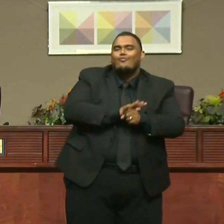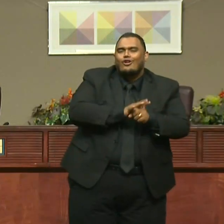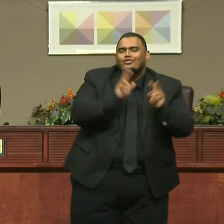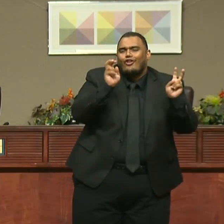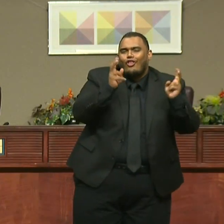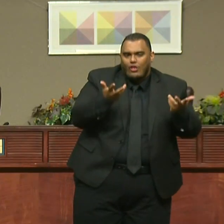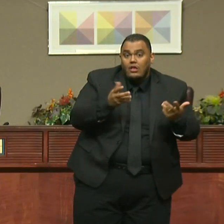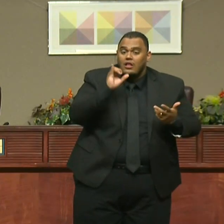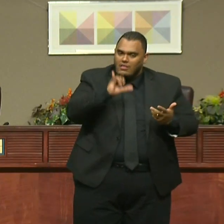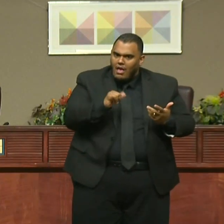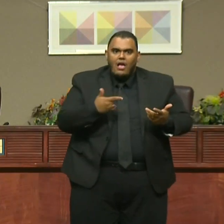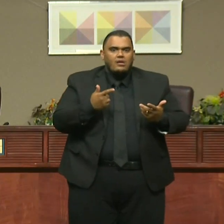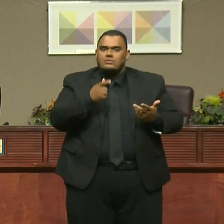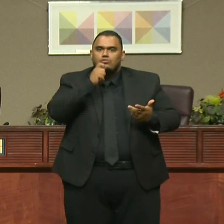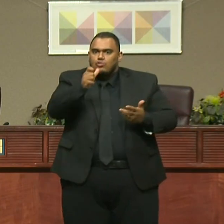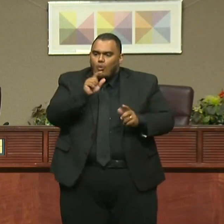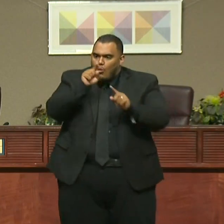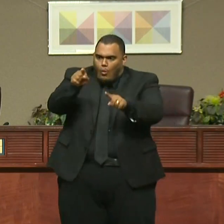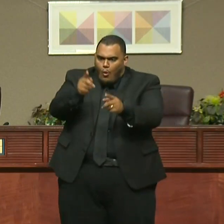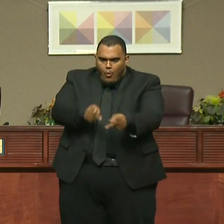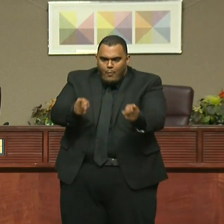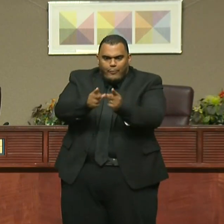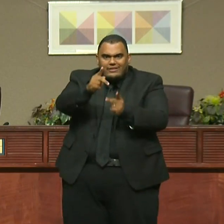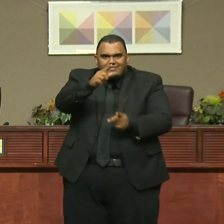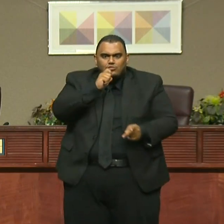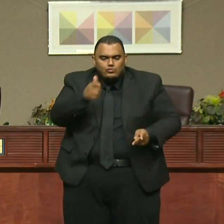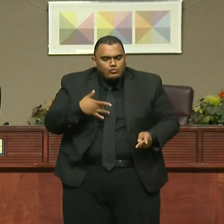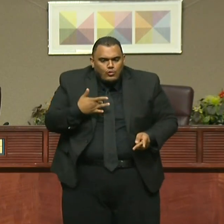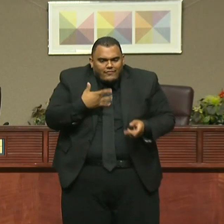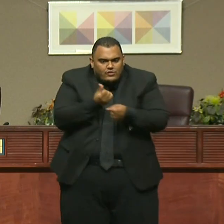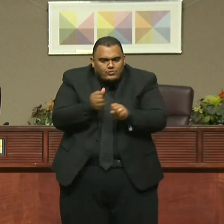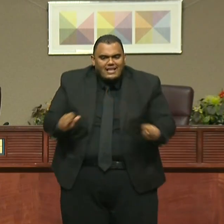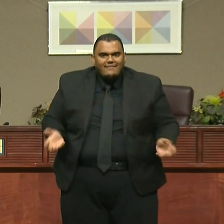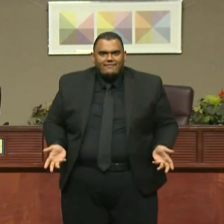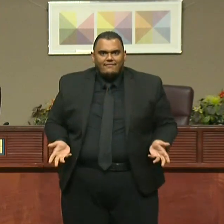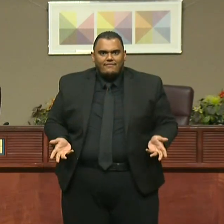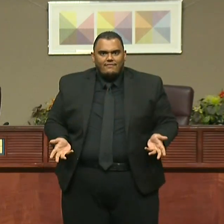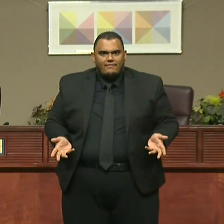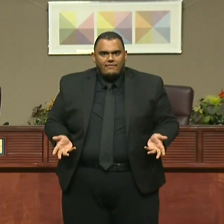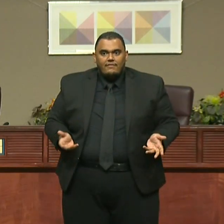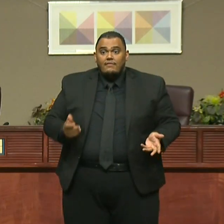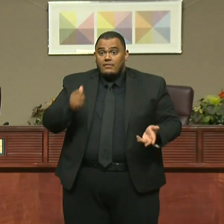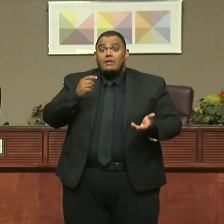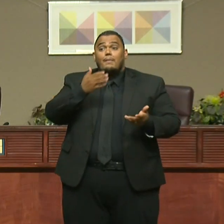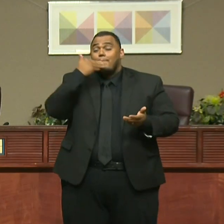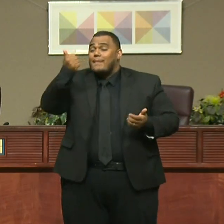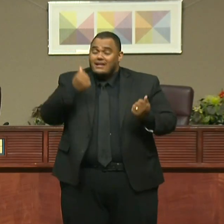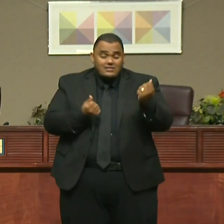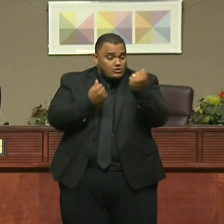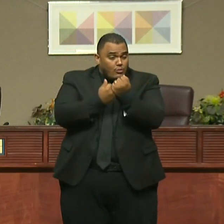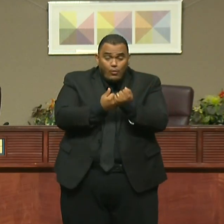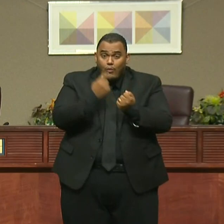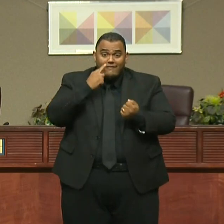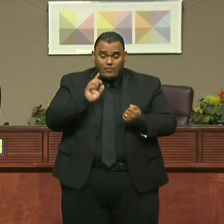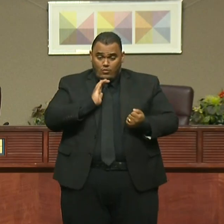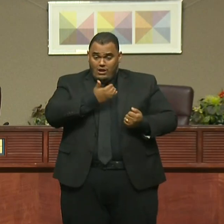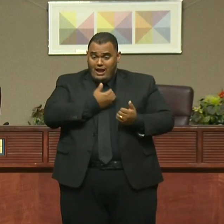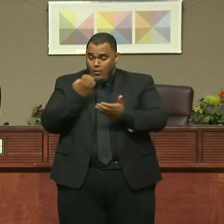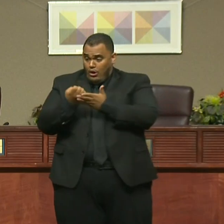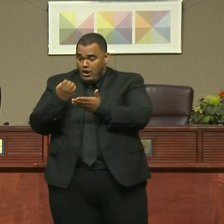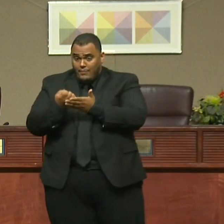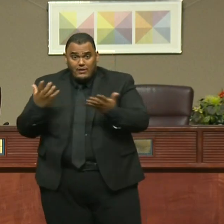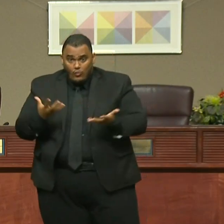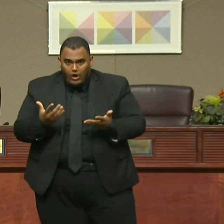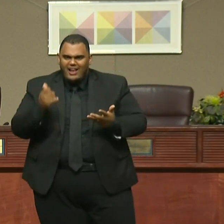feel safe and not taking the steps that we have publicized. The best support that you have for our economy is when you